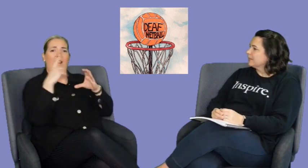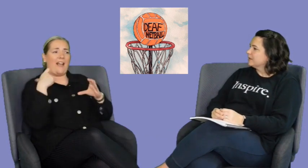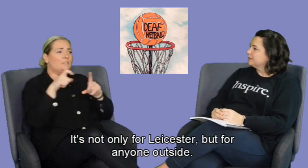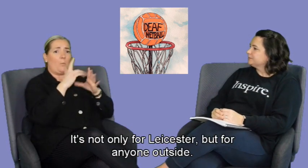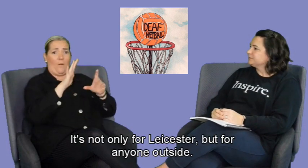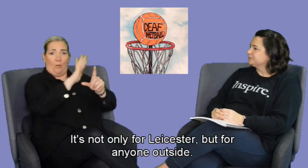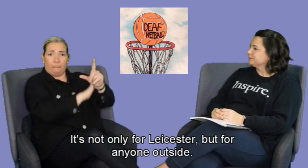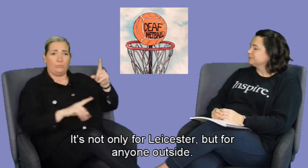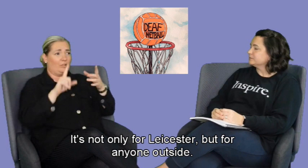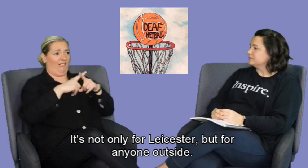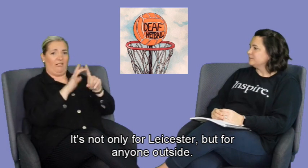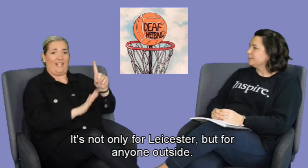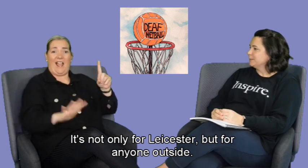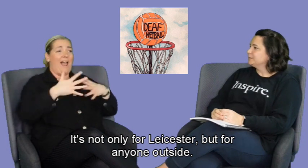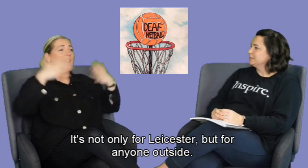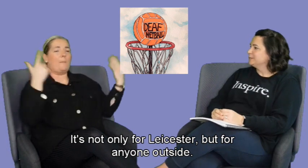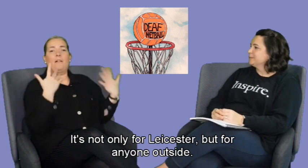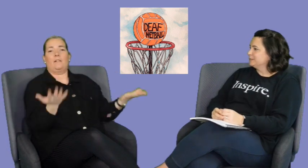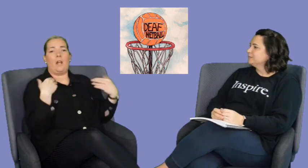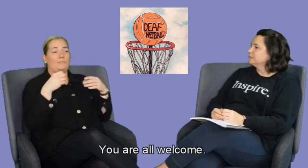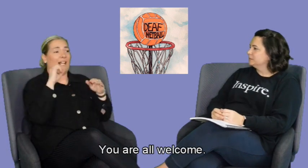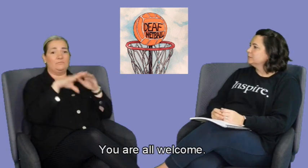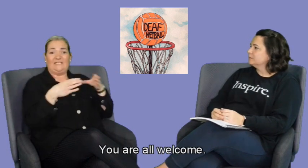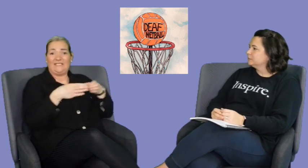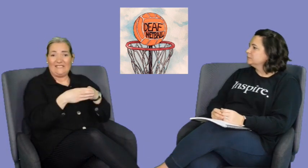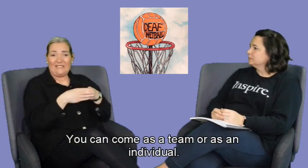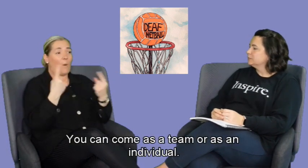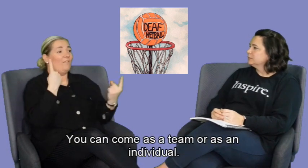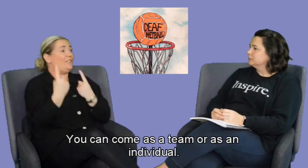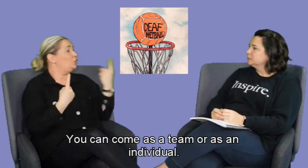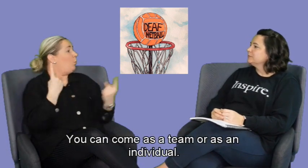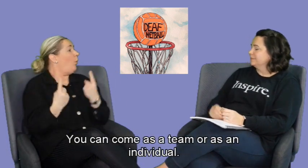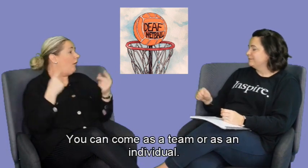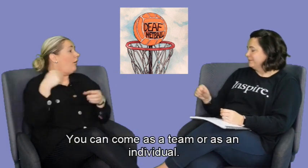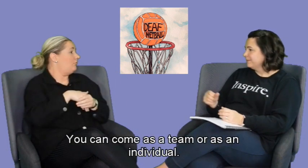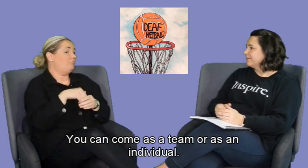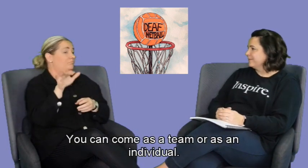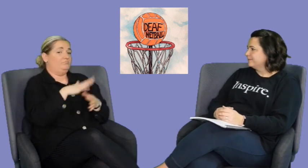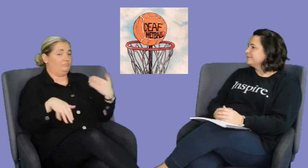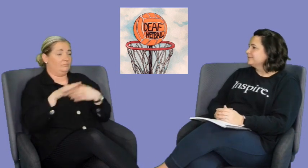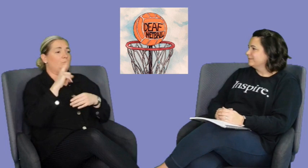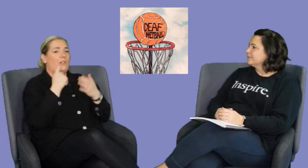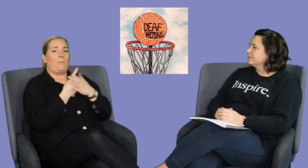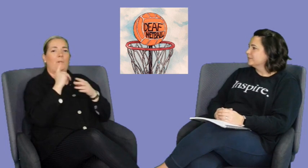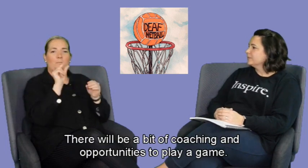not only for Leicester, but for anyone outside. You're all welcome. You can come as a team or as an individual. There will be a